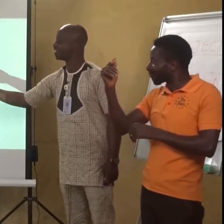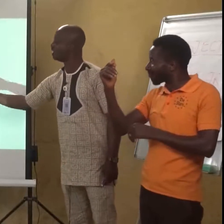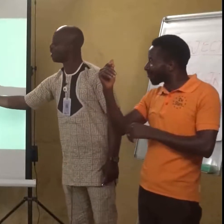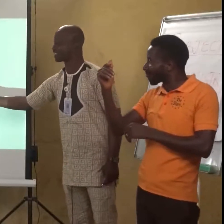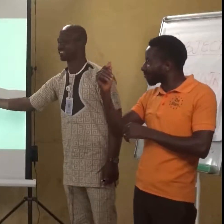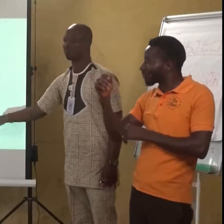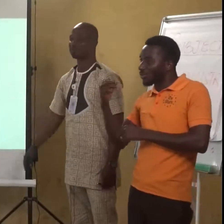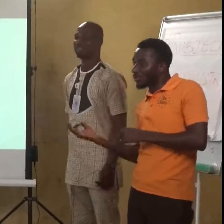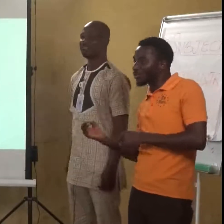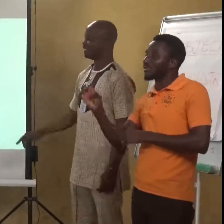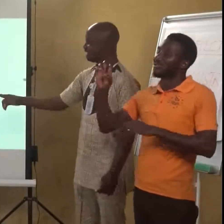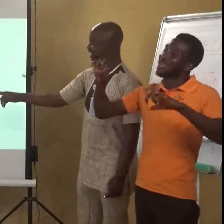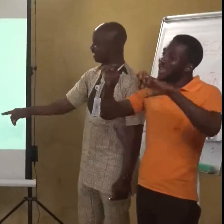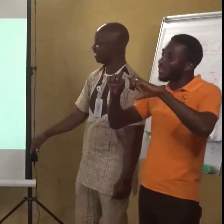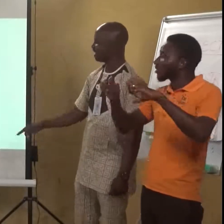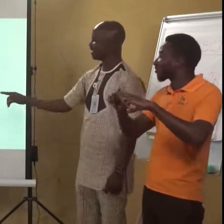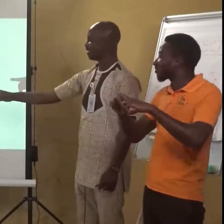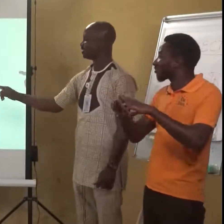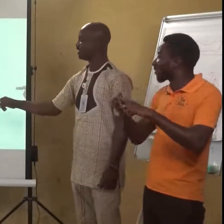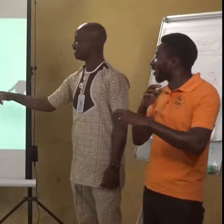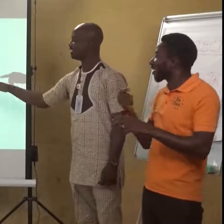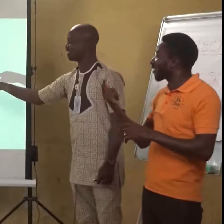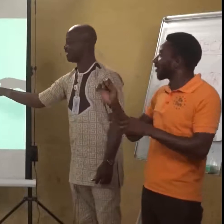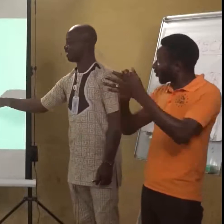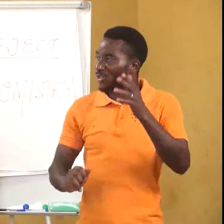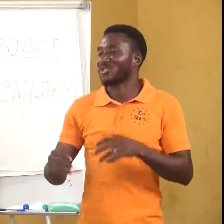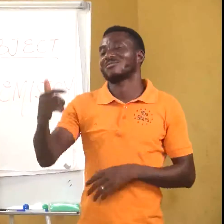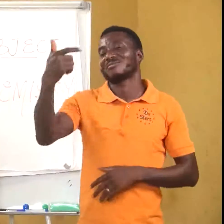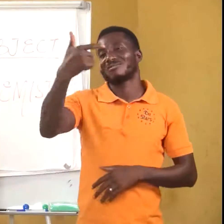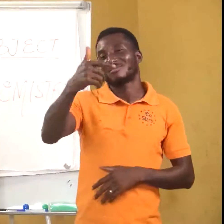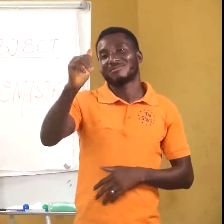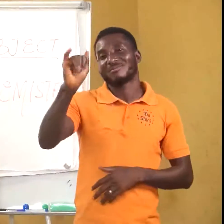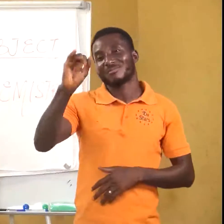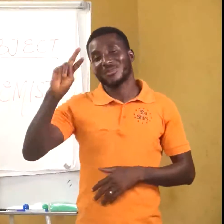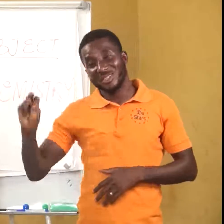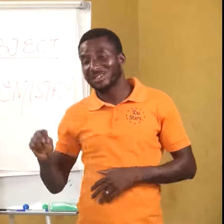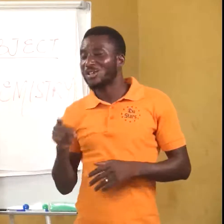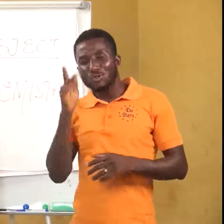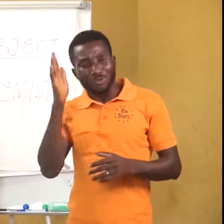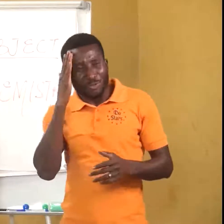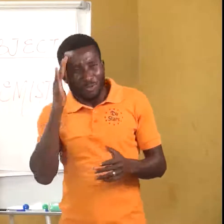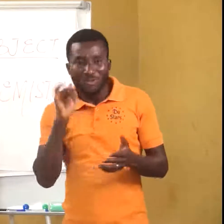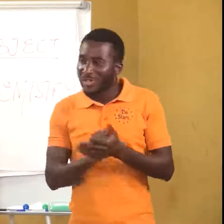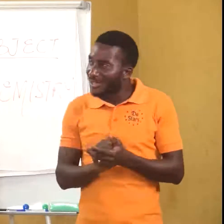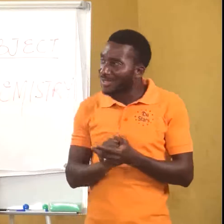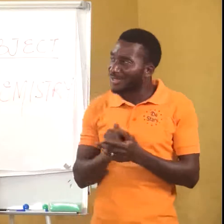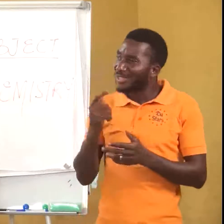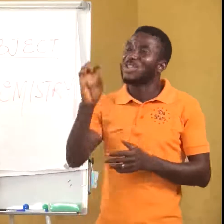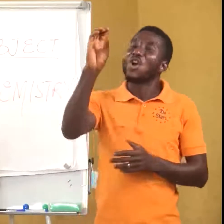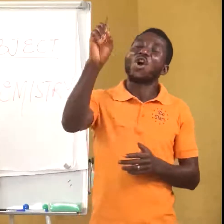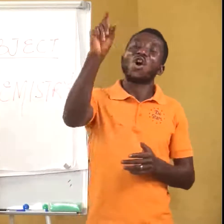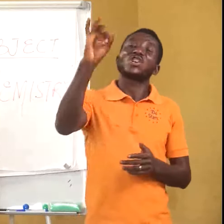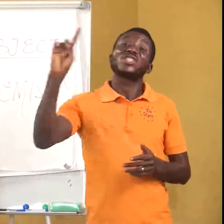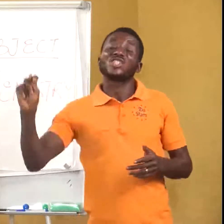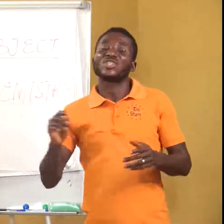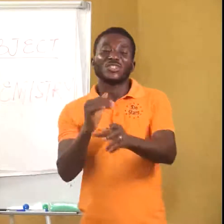is lost. Rig. Reduction is gain. Of course, remember that both processes has to do with your E-, which